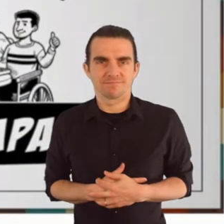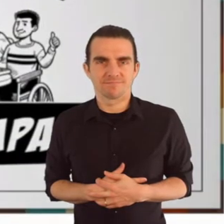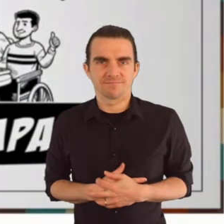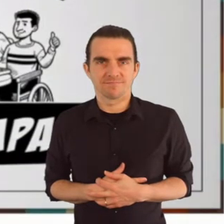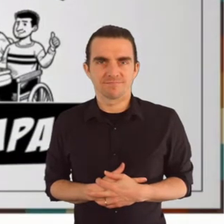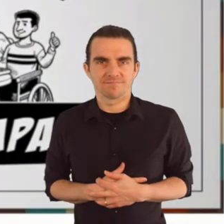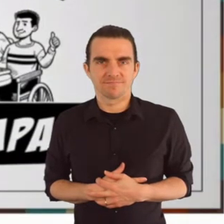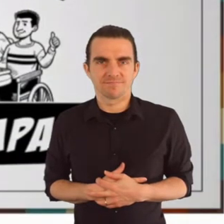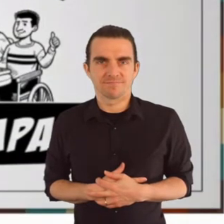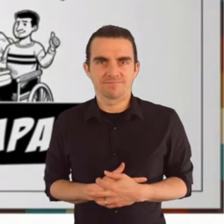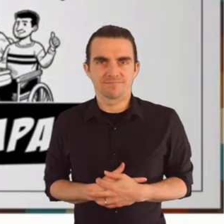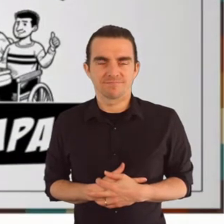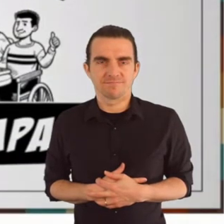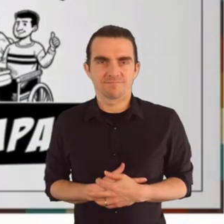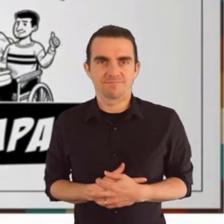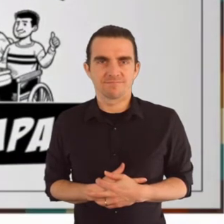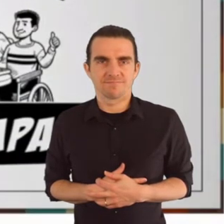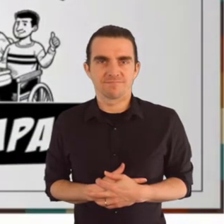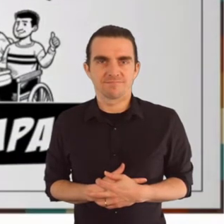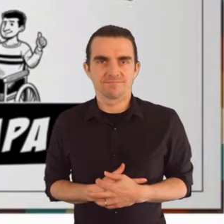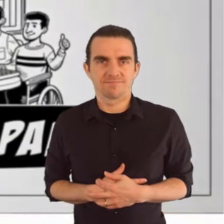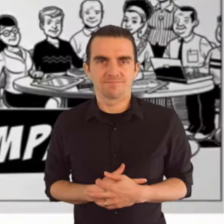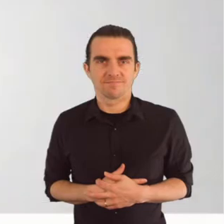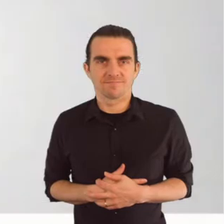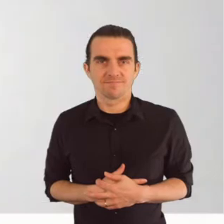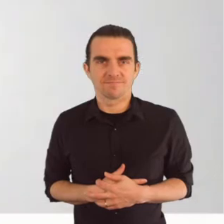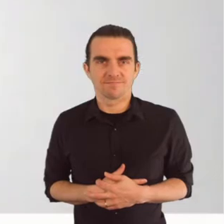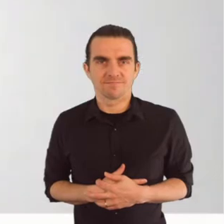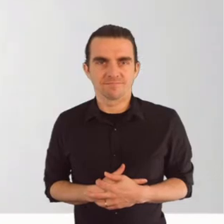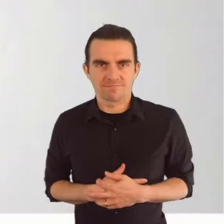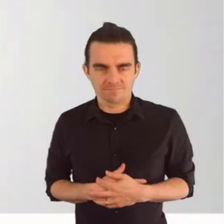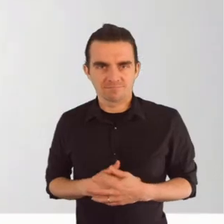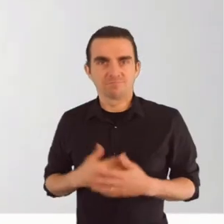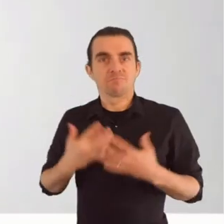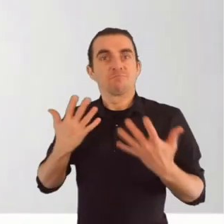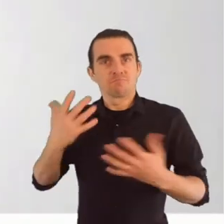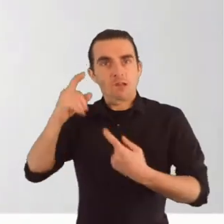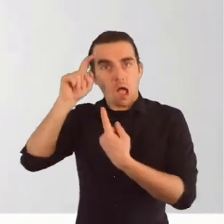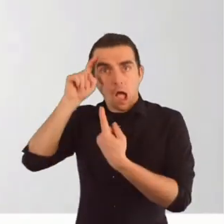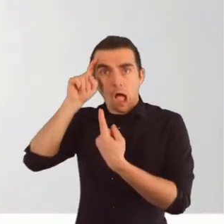So a group of people, disabled and non-disabled, around a table.